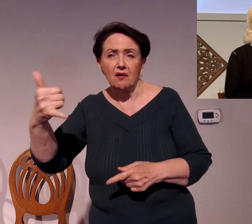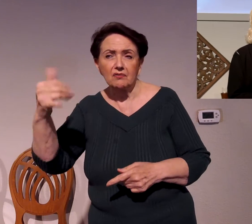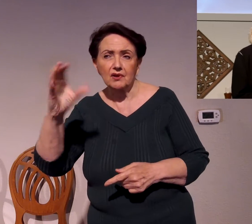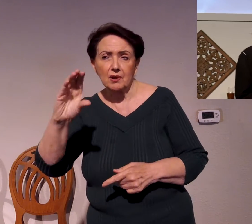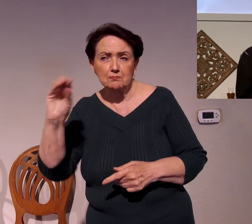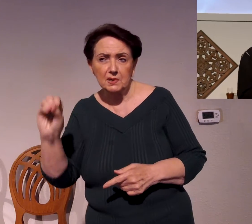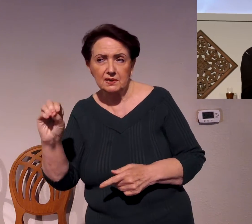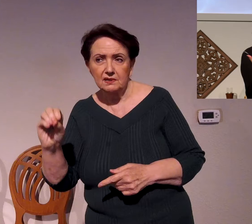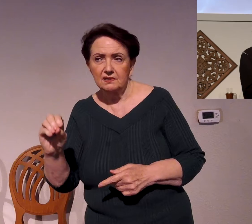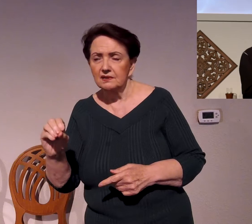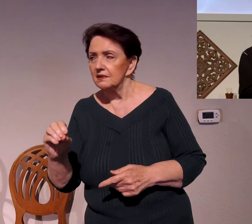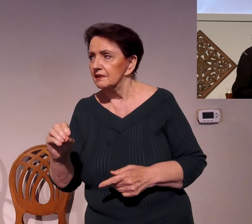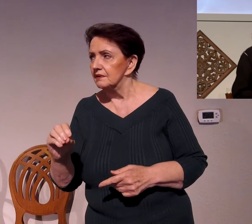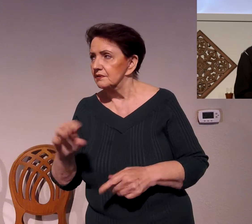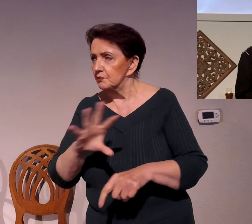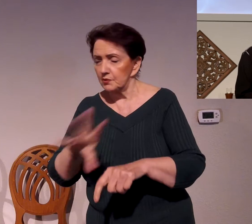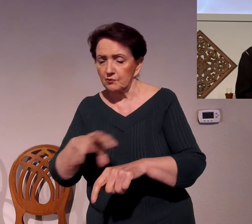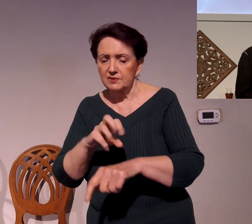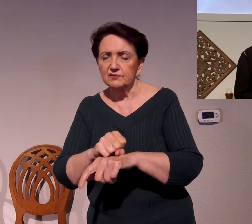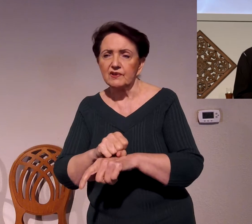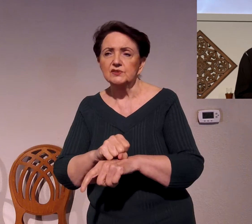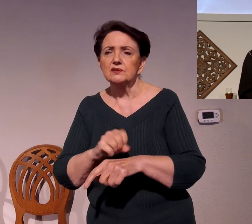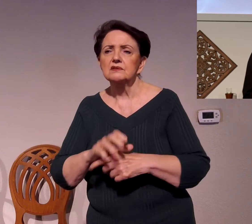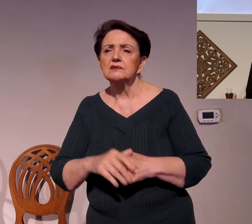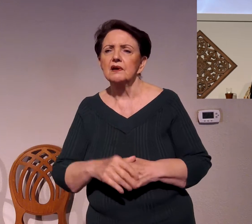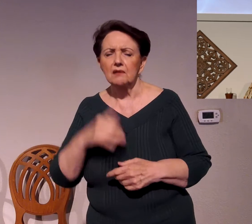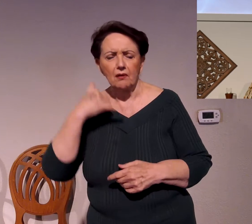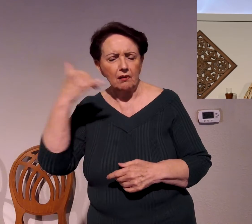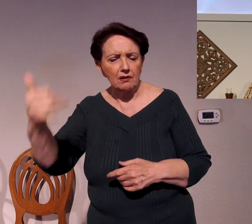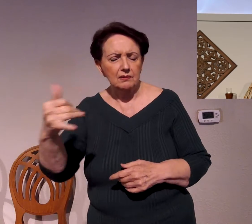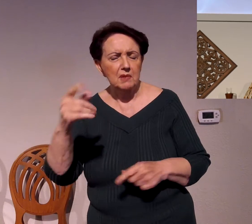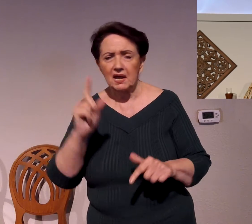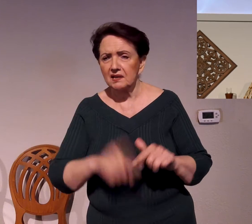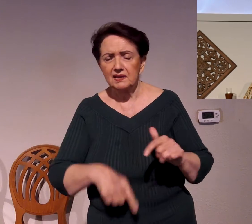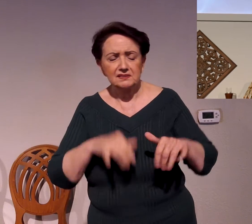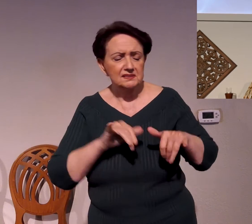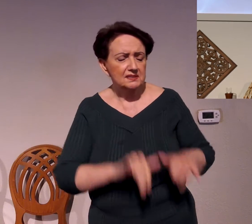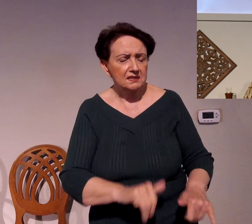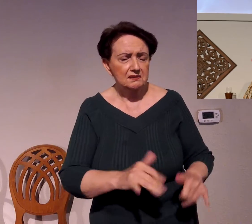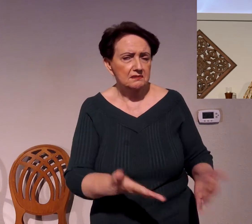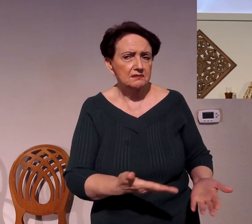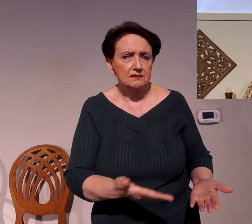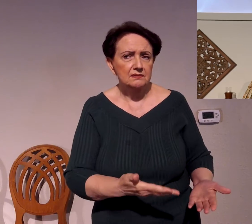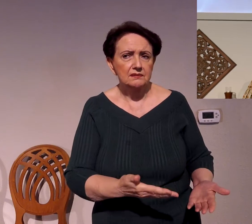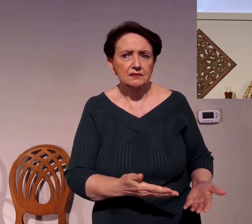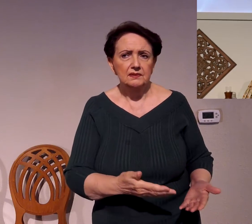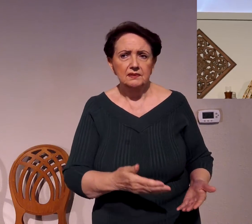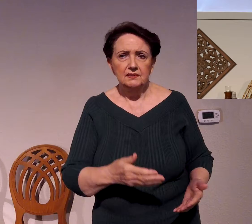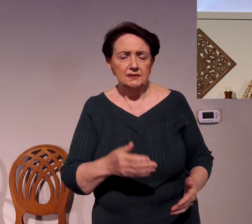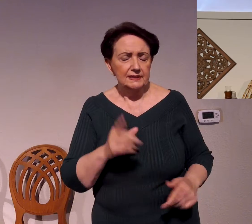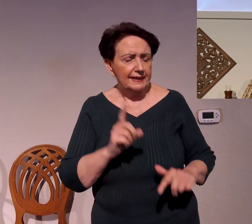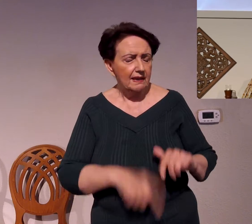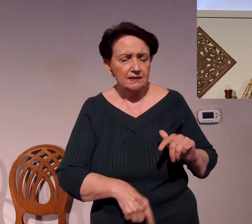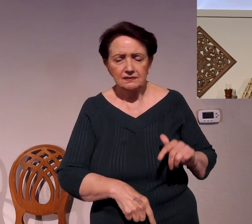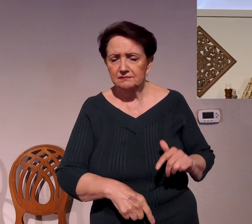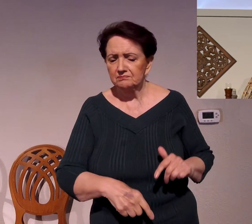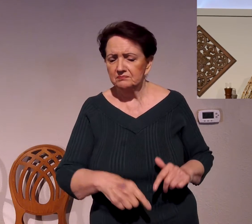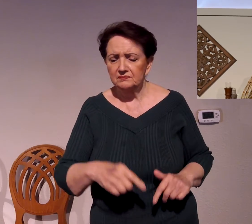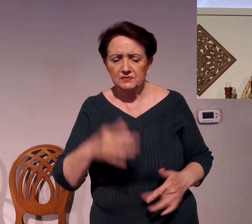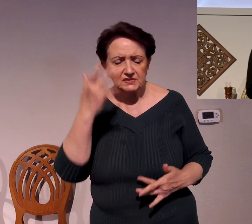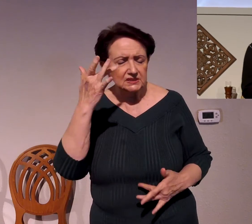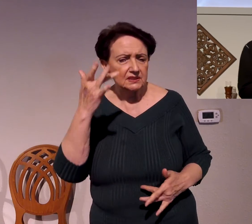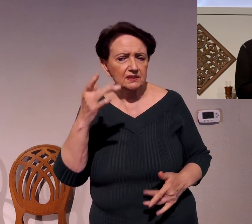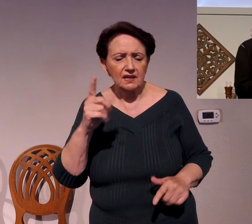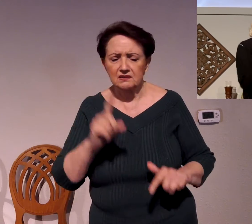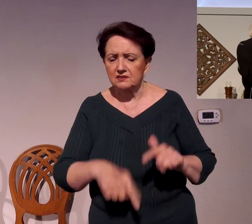had gotten the place and said, "I can't stay here," and I can't stay here. I couldn't sleep